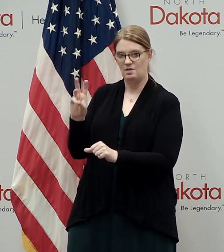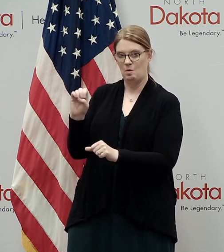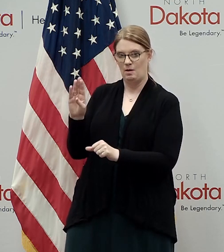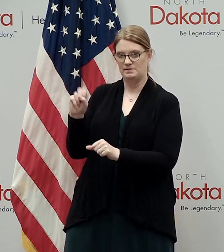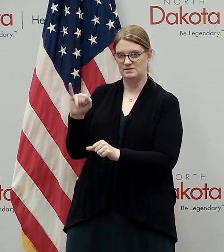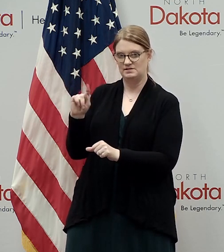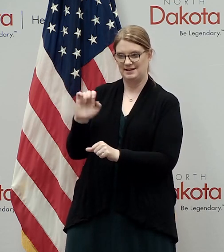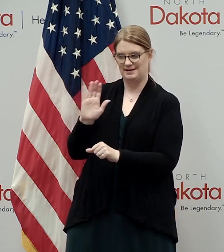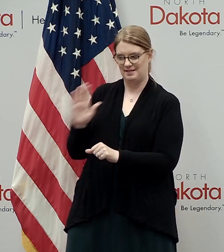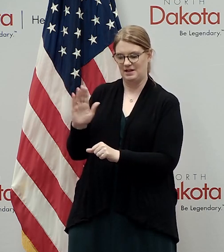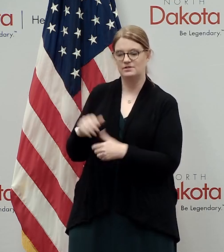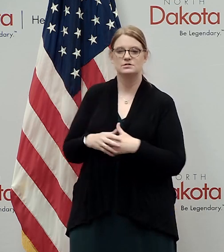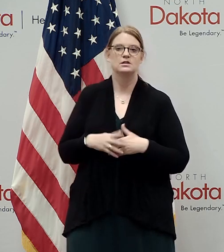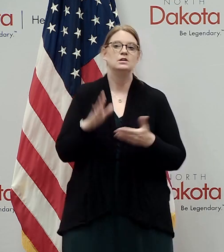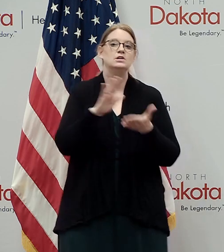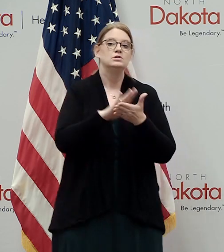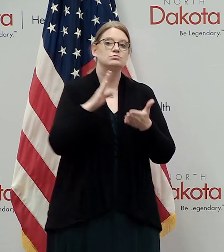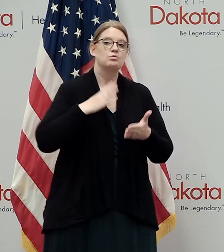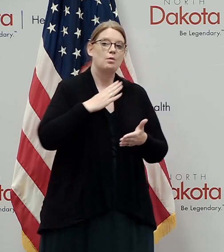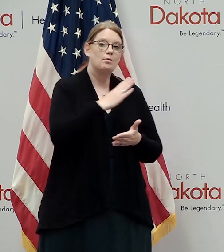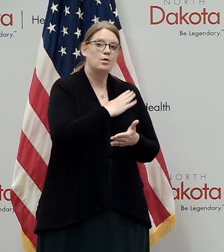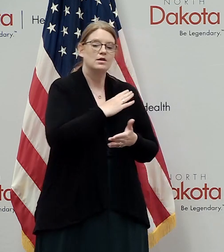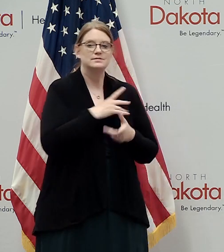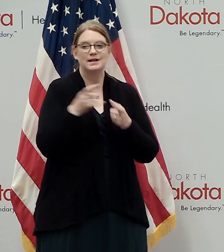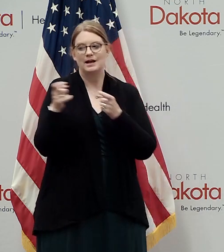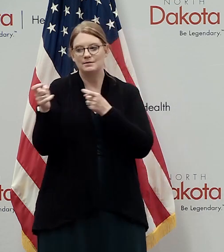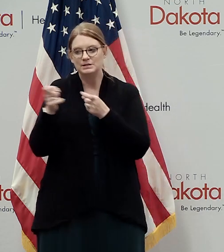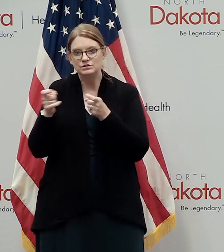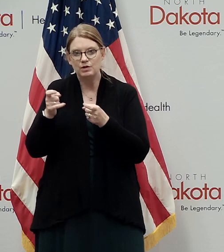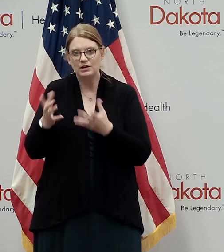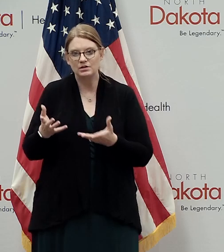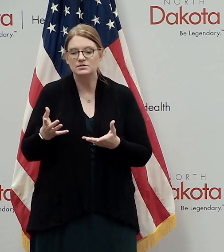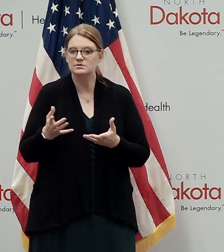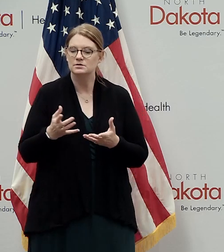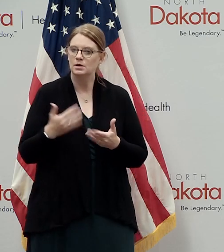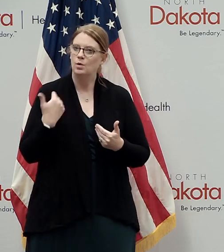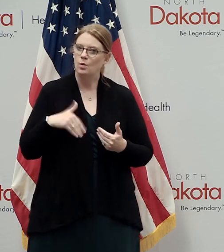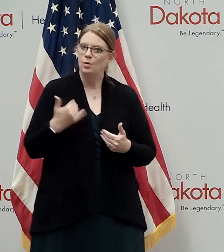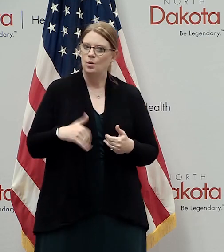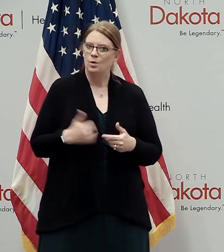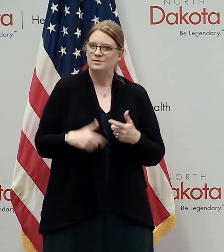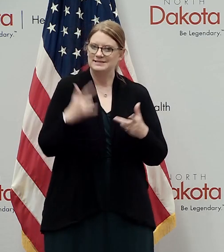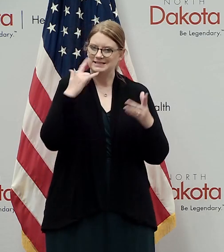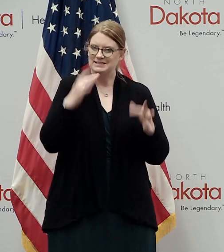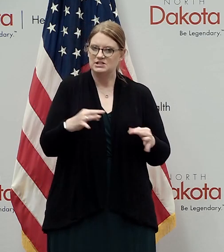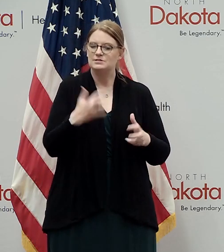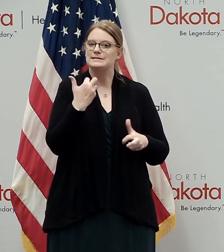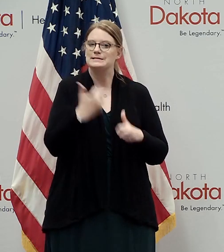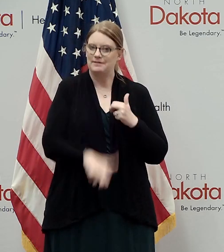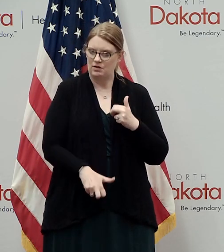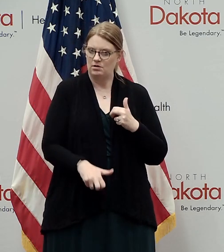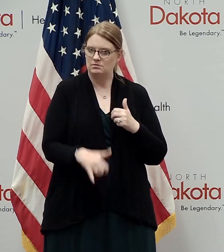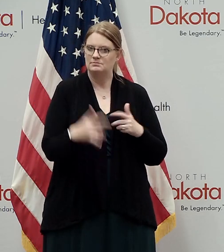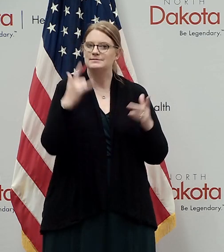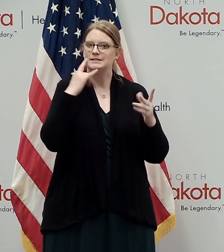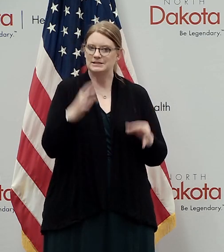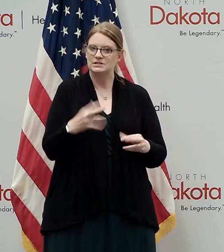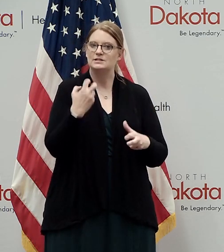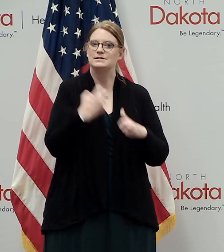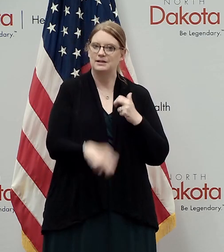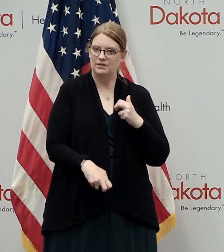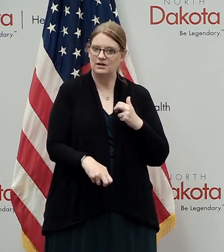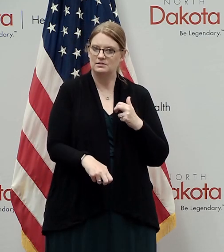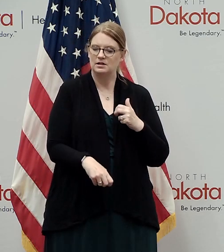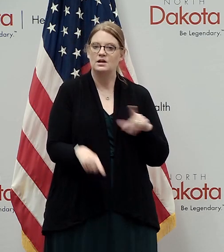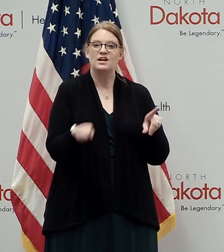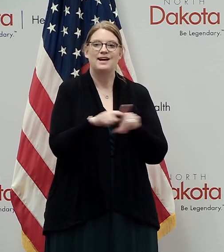School boards and administrators will be making difficult decisions to ensure the health and well-being of their communities and limit the